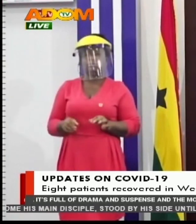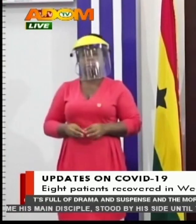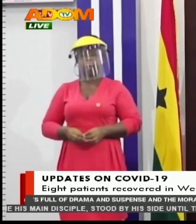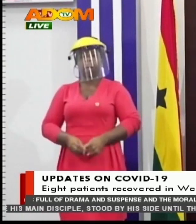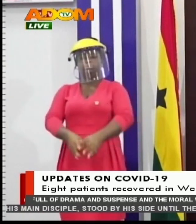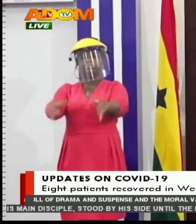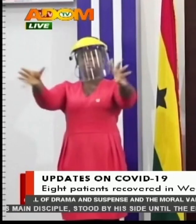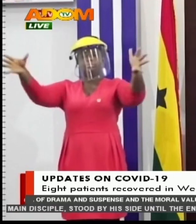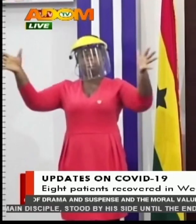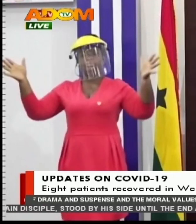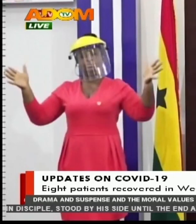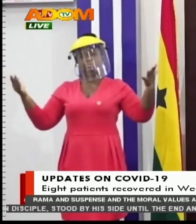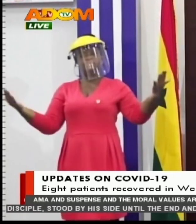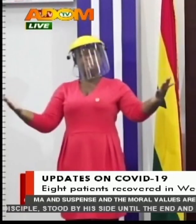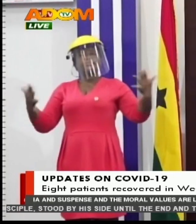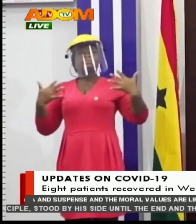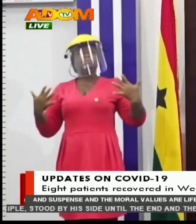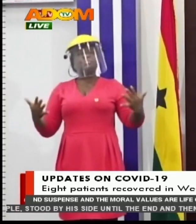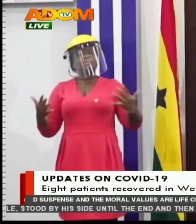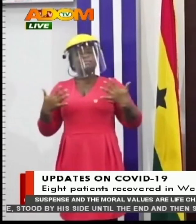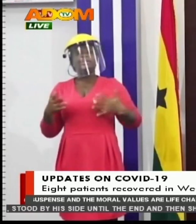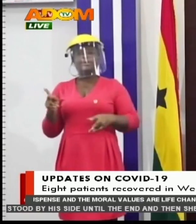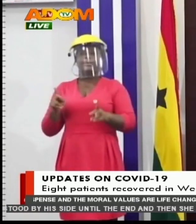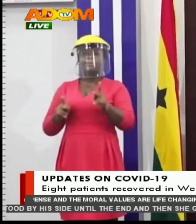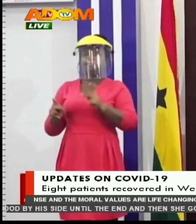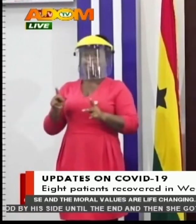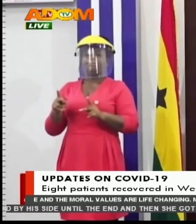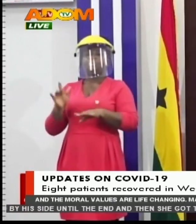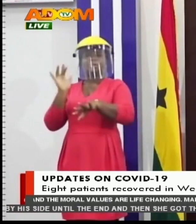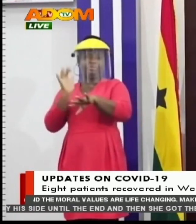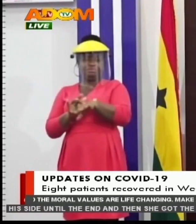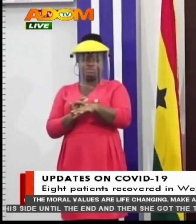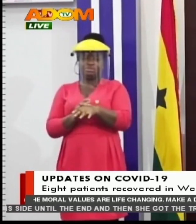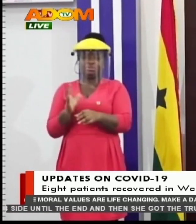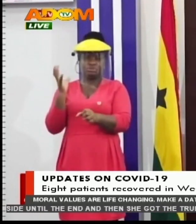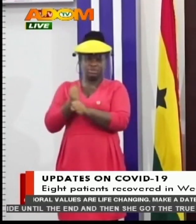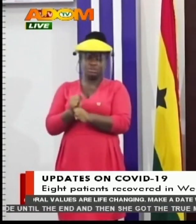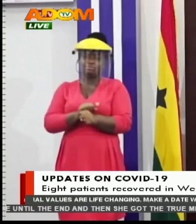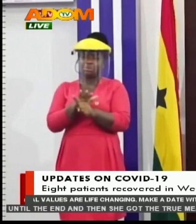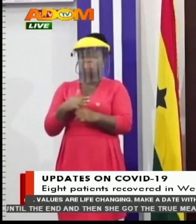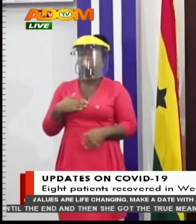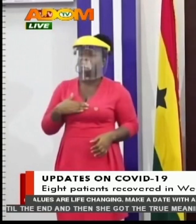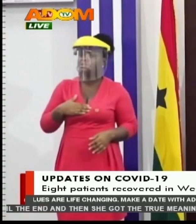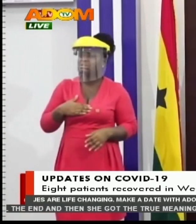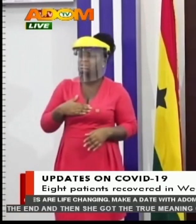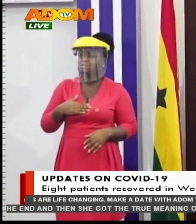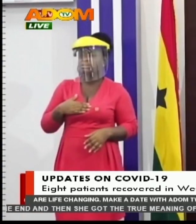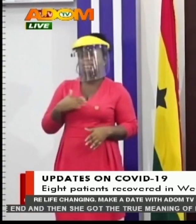contact. We are told that close proximity, that is within 2 meters of an infected